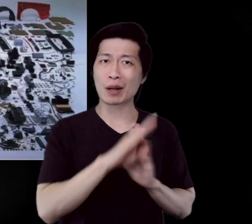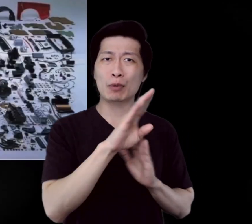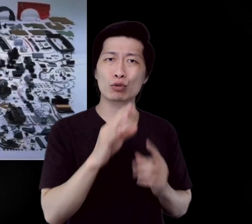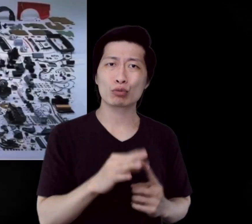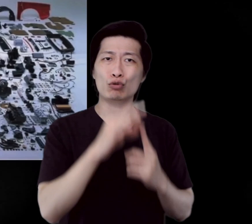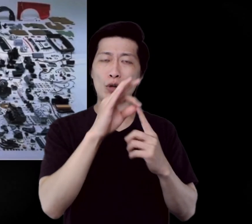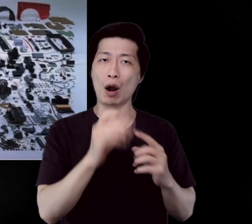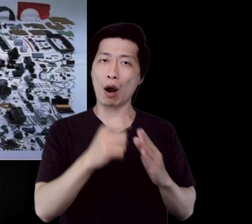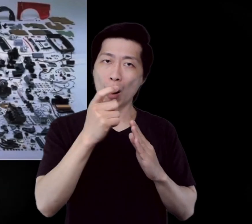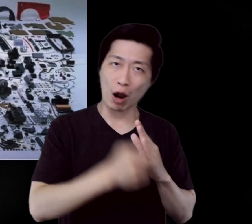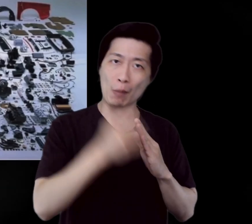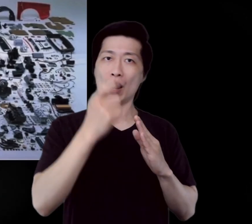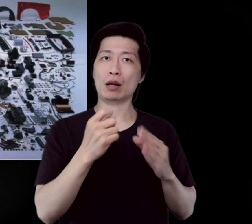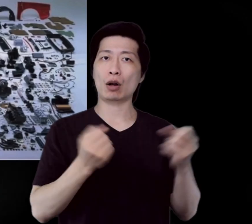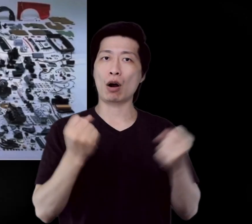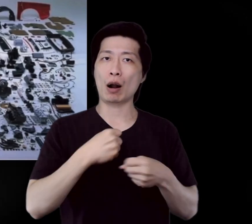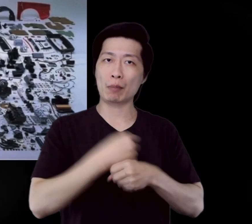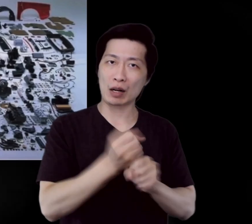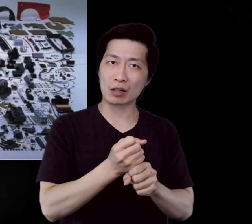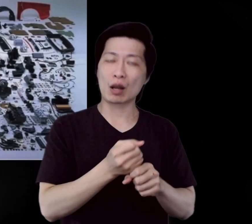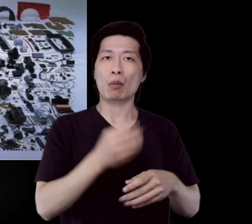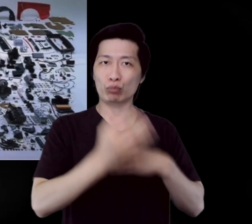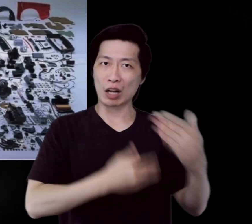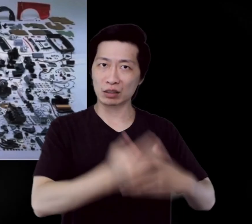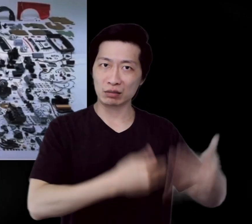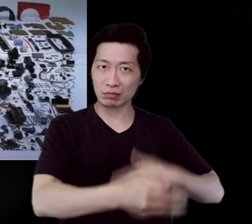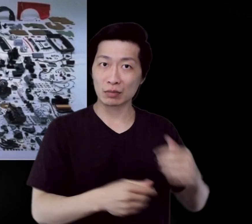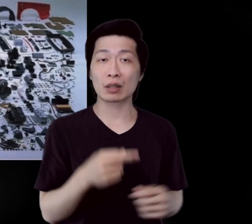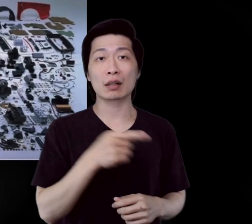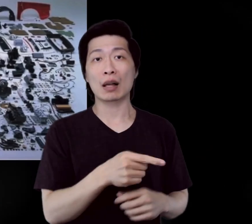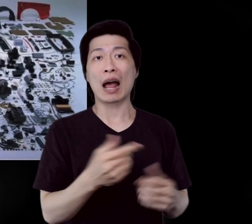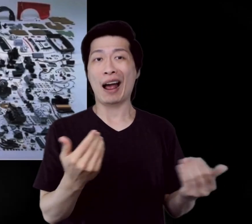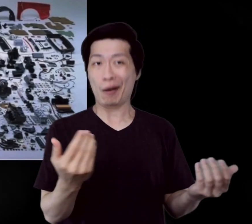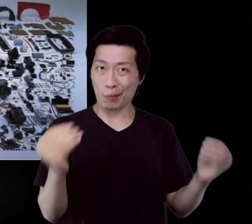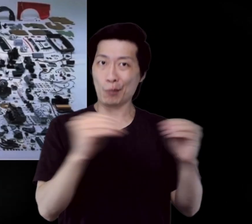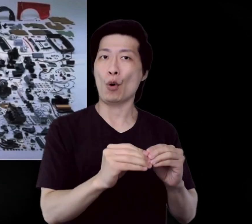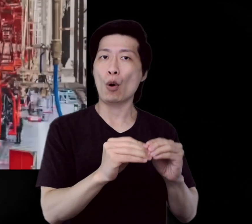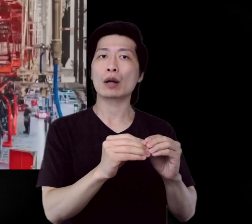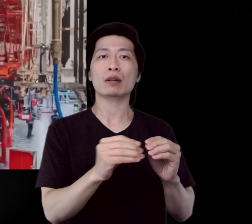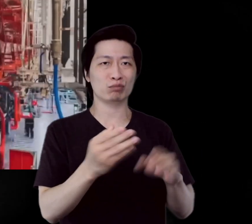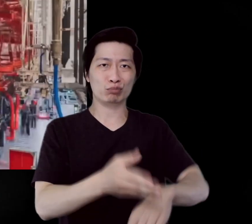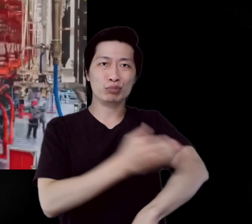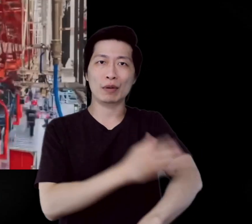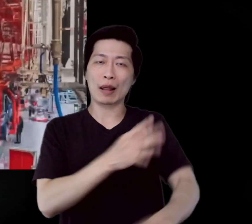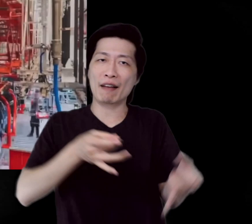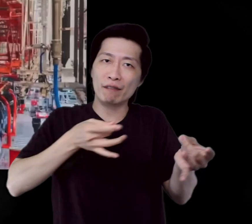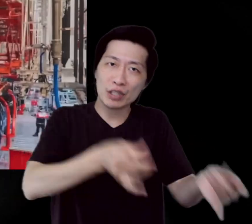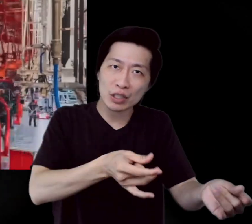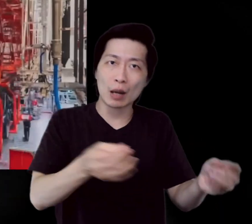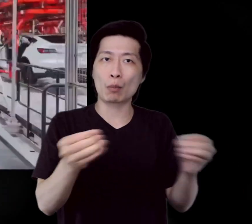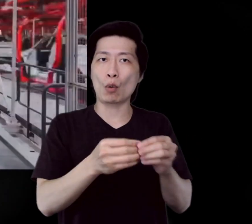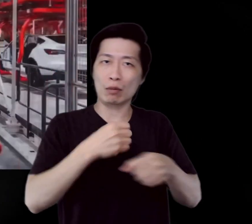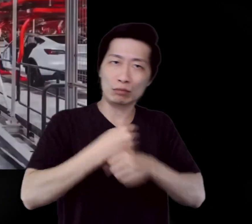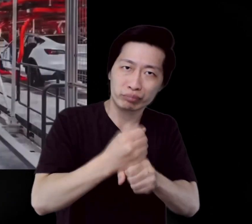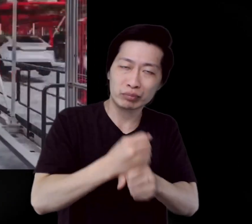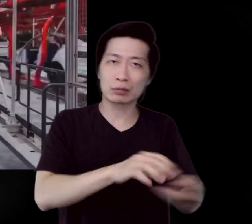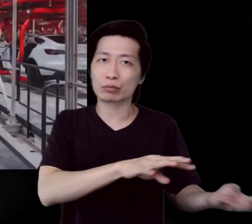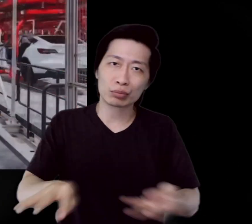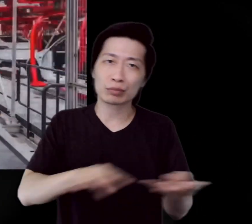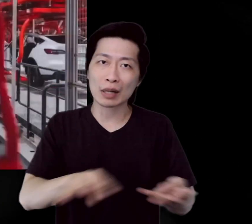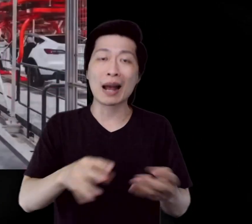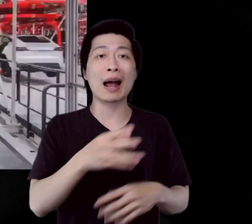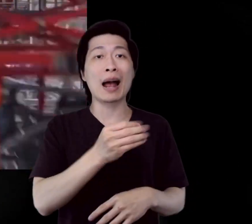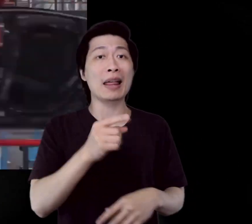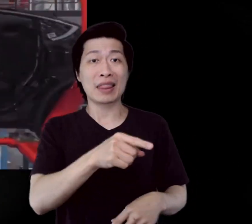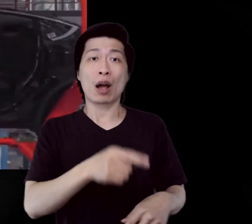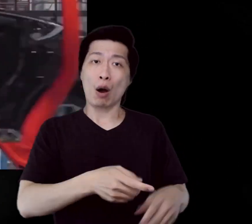others to make a car. Tesla has also developed unique ways to automate the car manufacturing process, which has